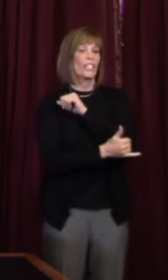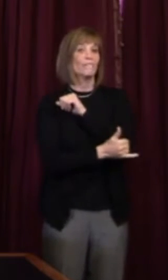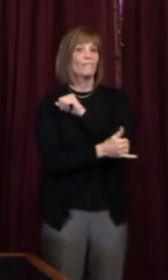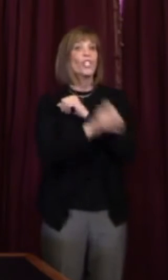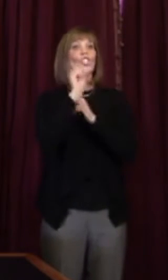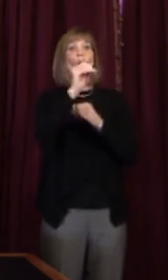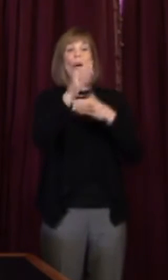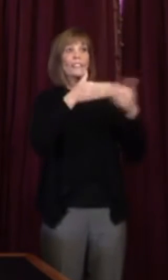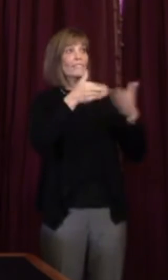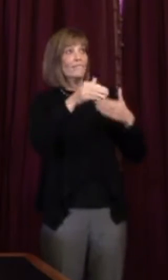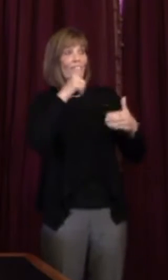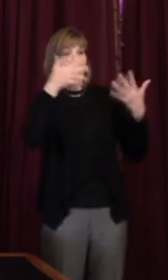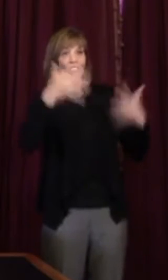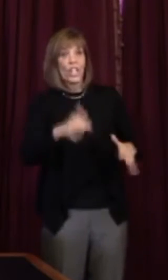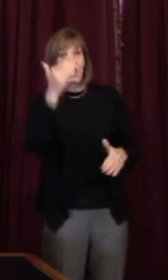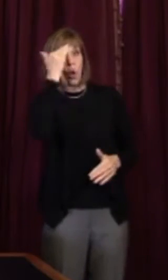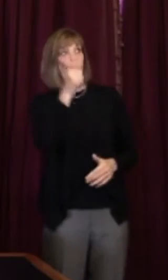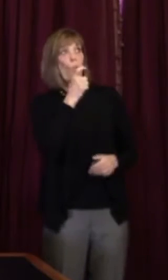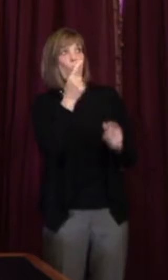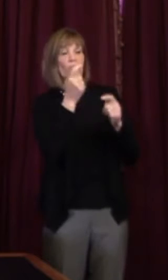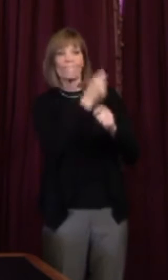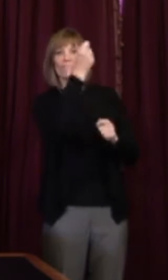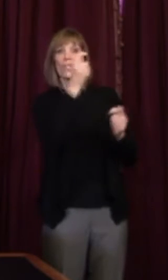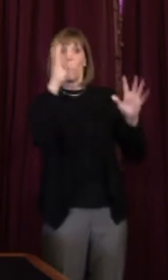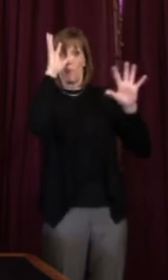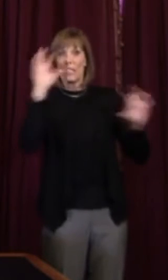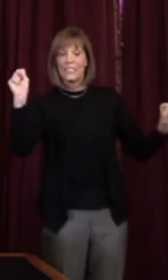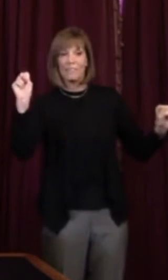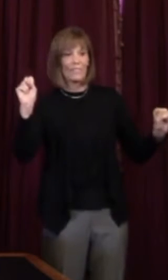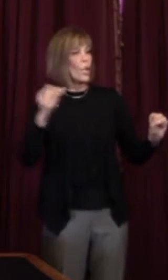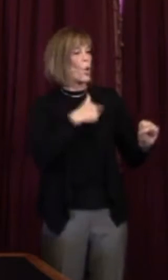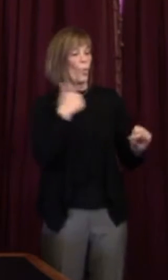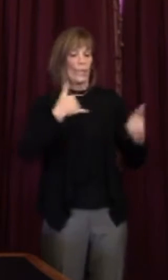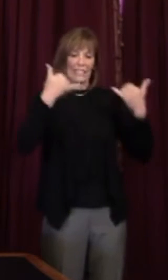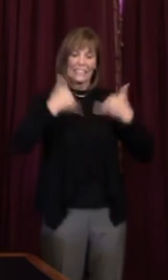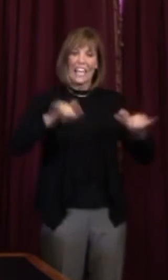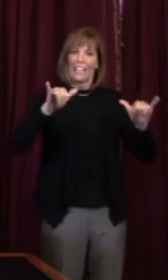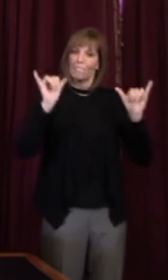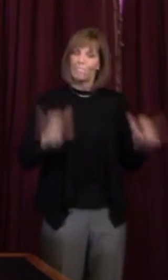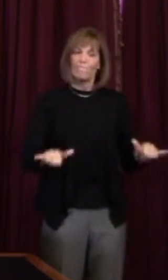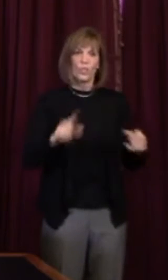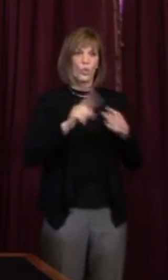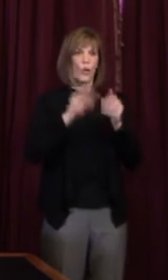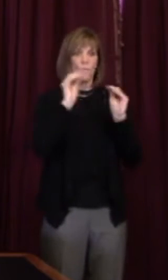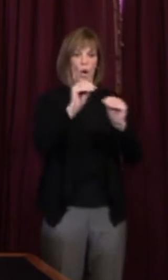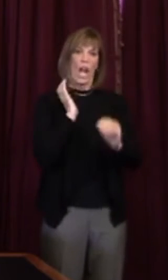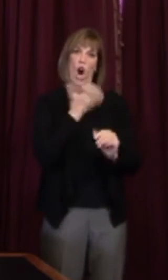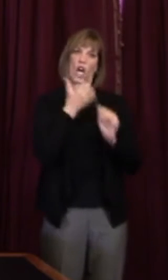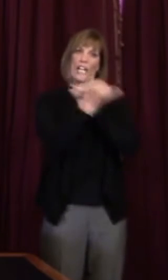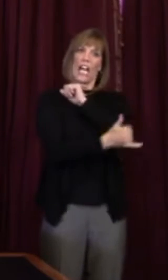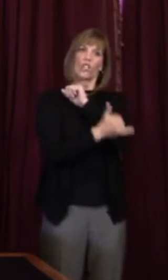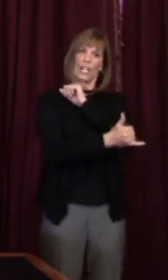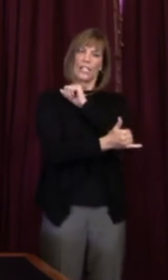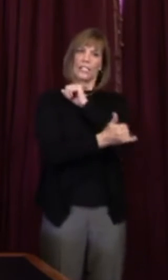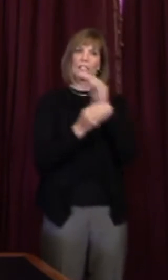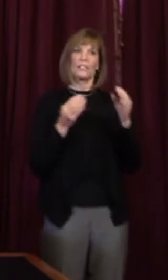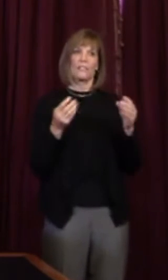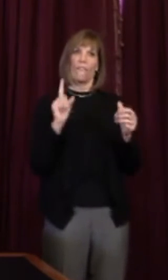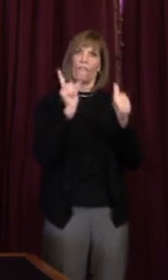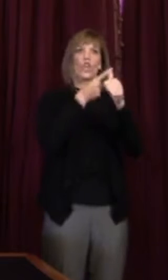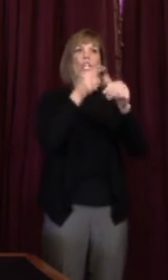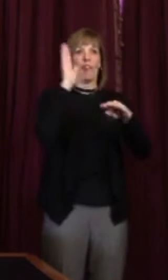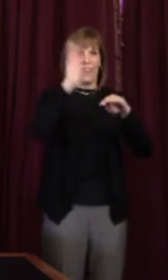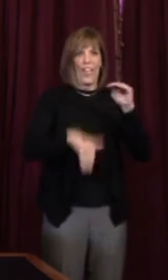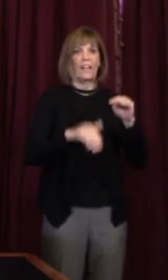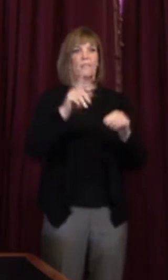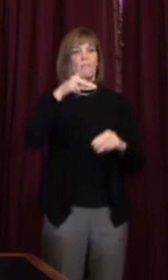of the presidential election is not yet clear, it can't change our willingness to put country ahead of party and work together for the